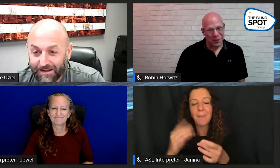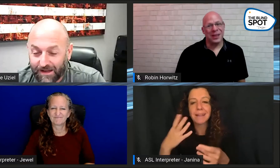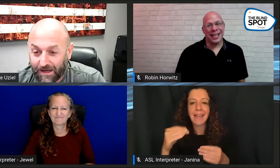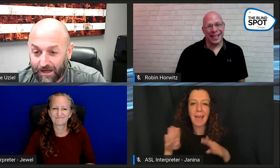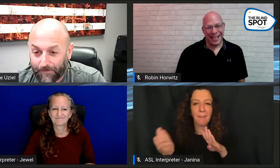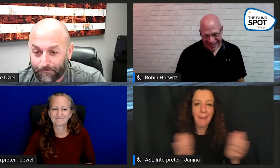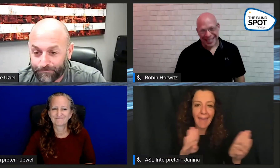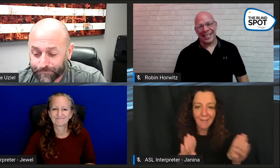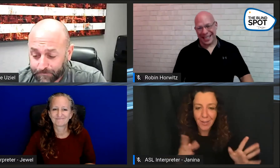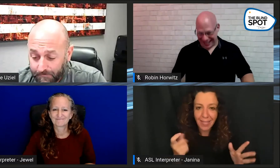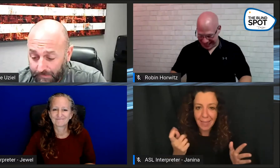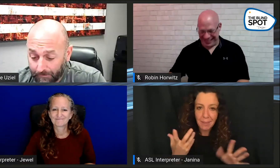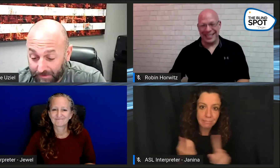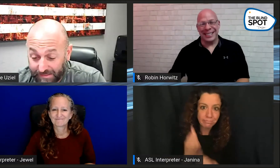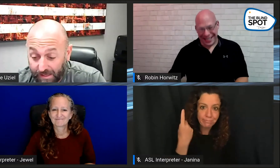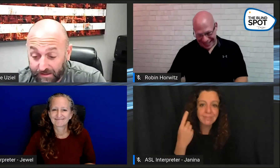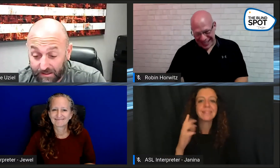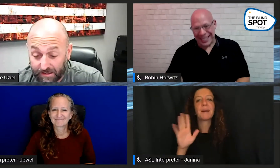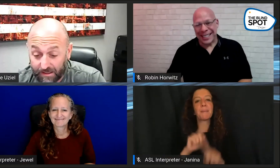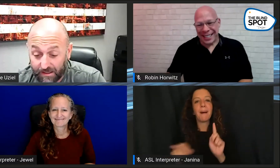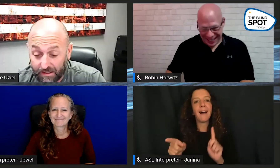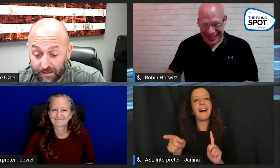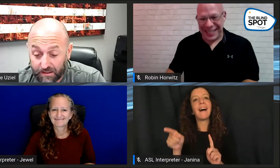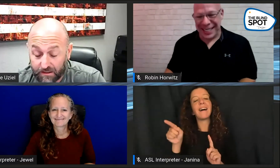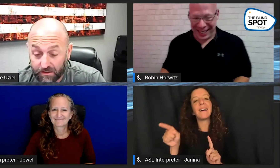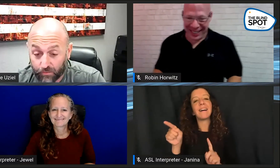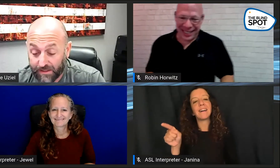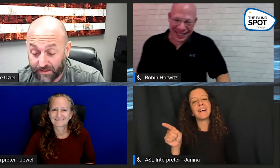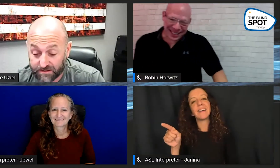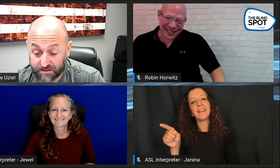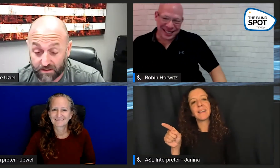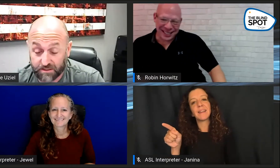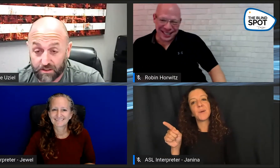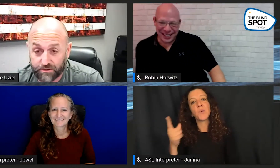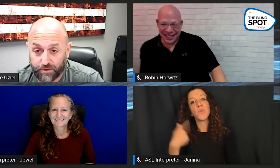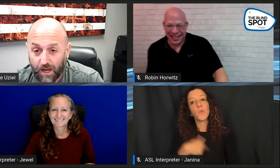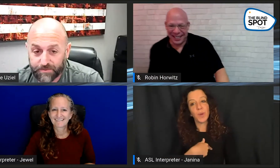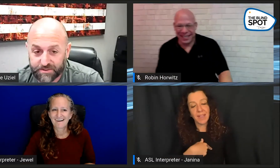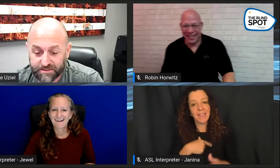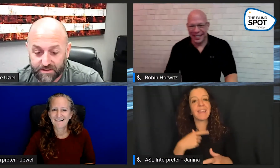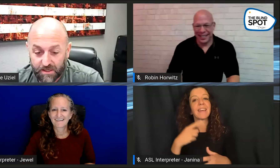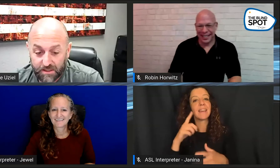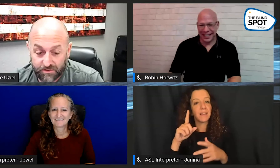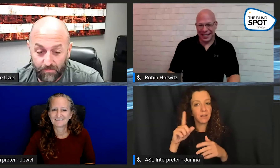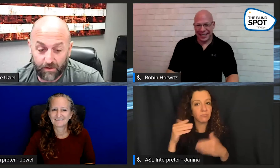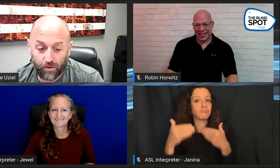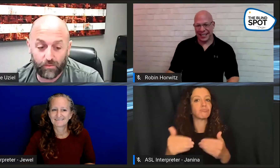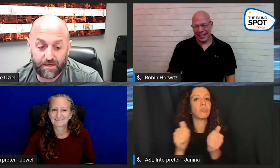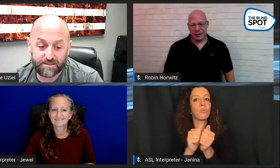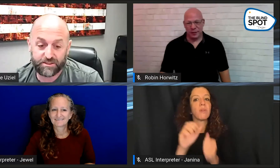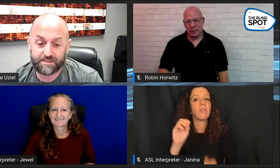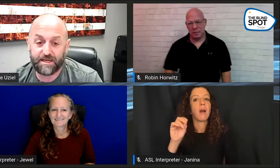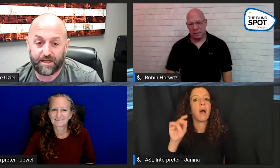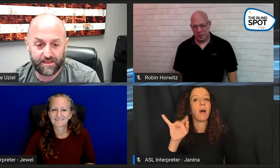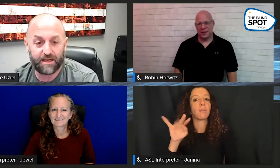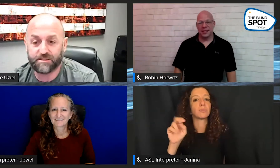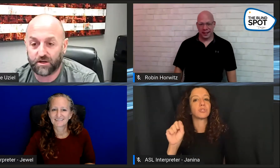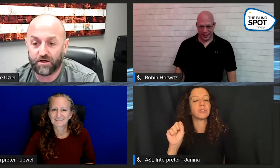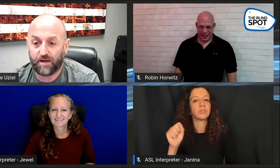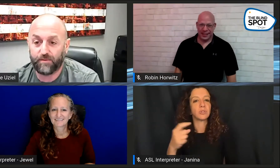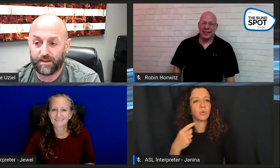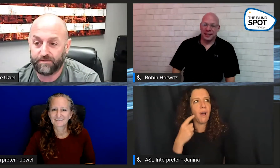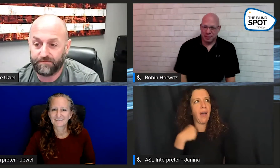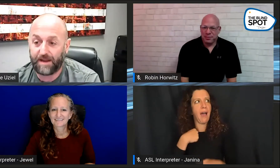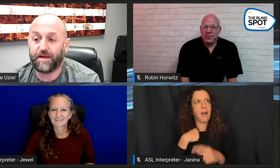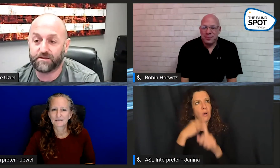way. But then, we then started doing options. And so my goal was to just take, I think I